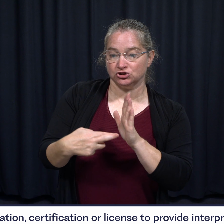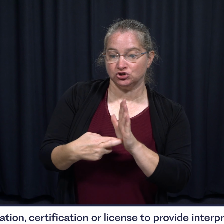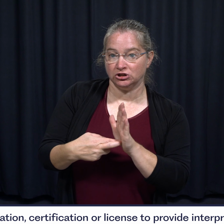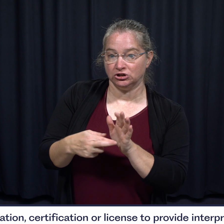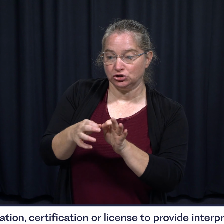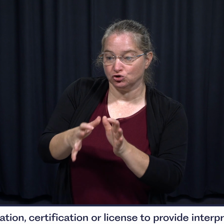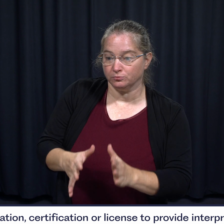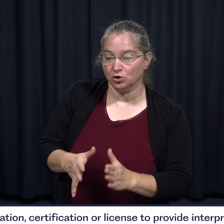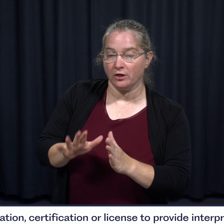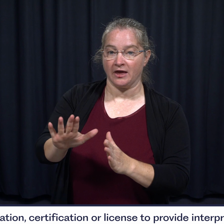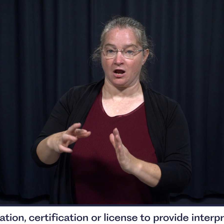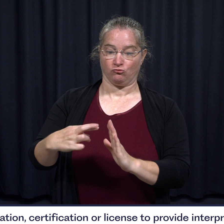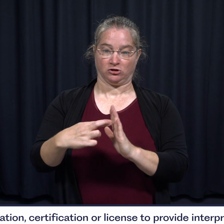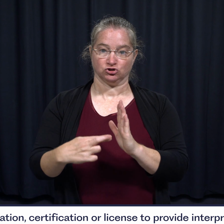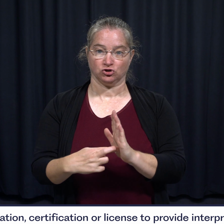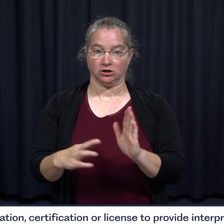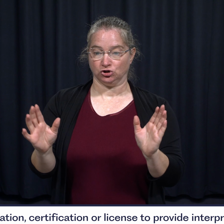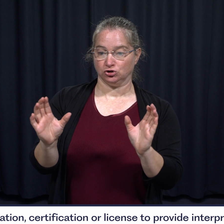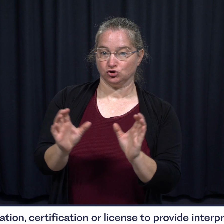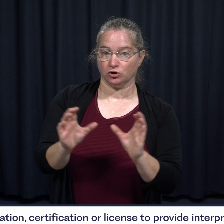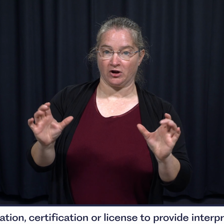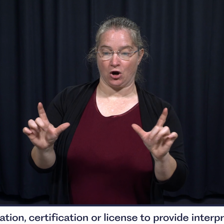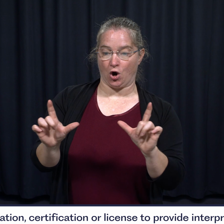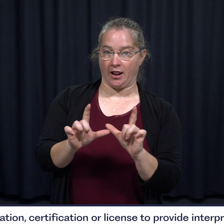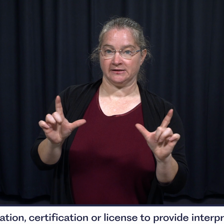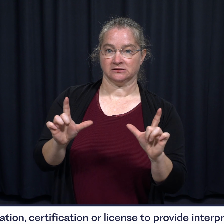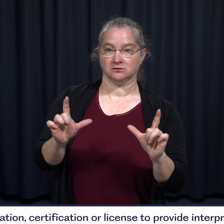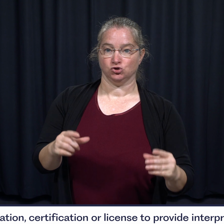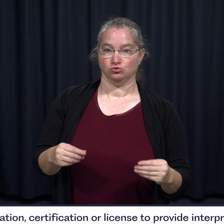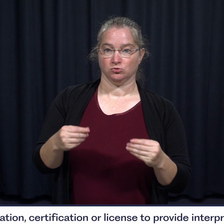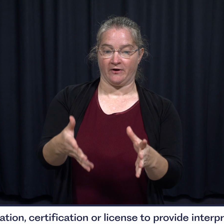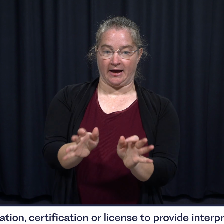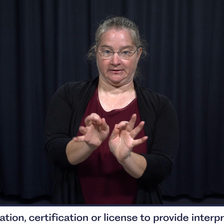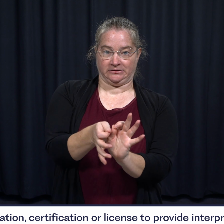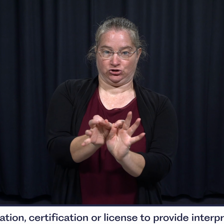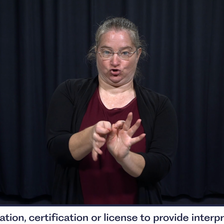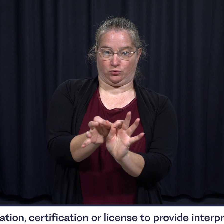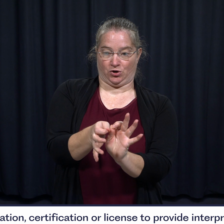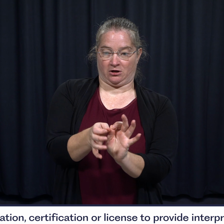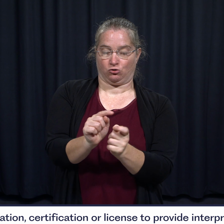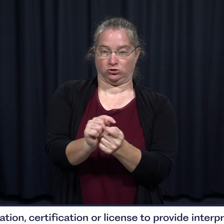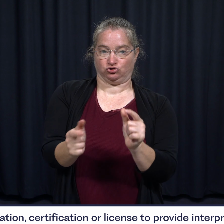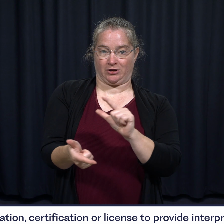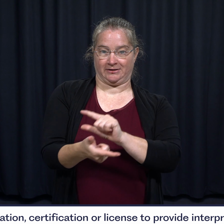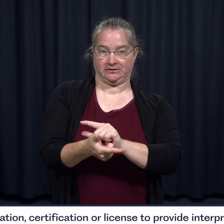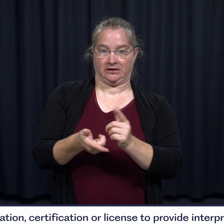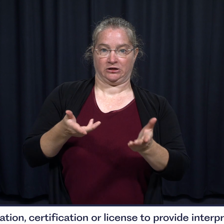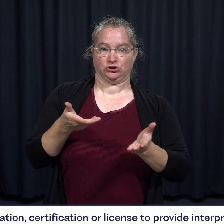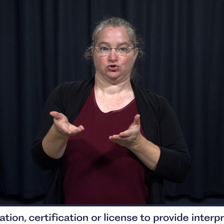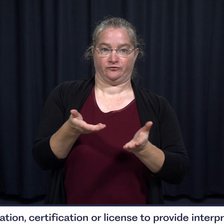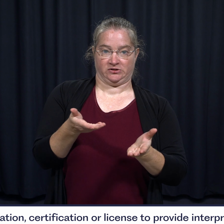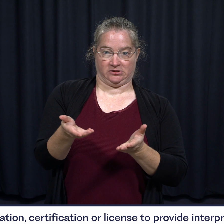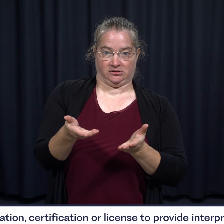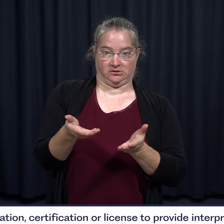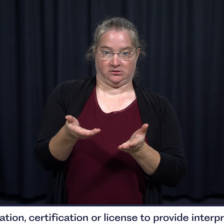registration, certification, or license to provide interpreting or transliterating services by another